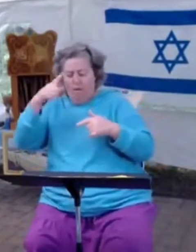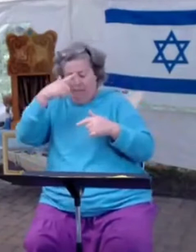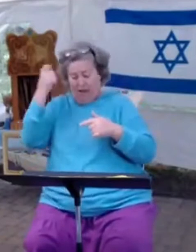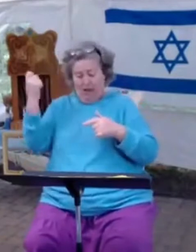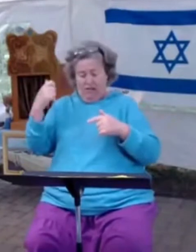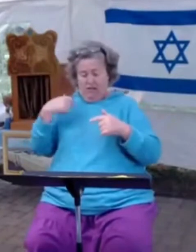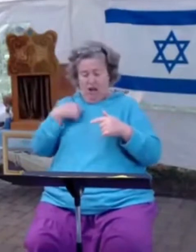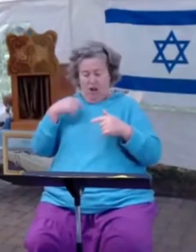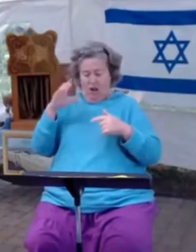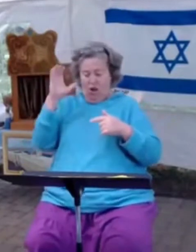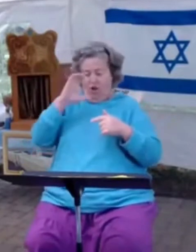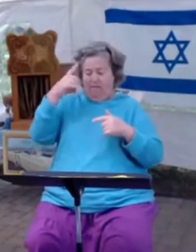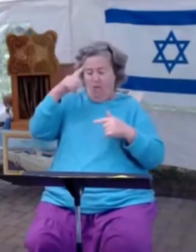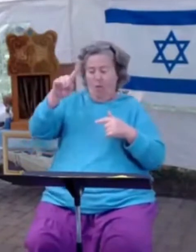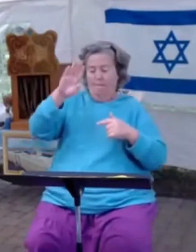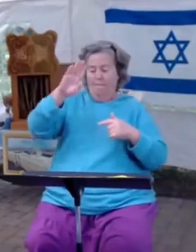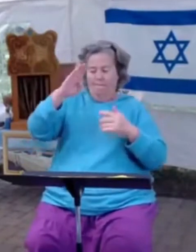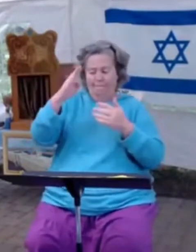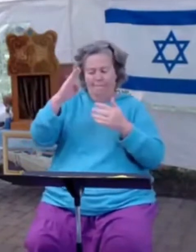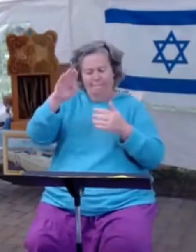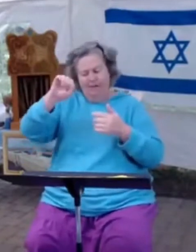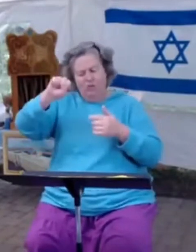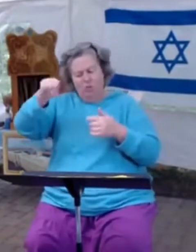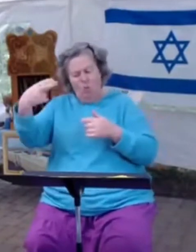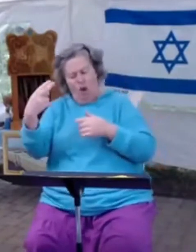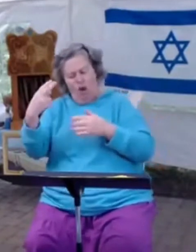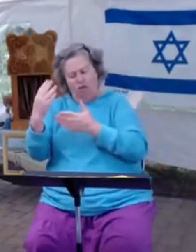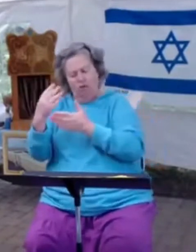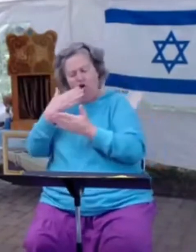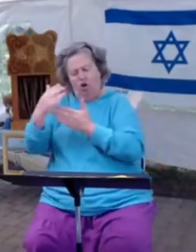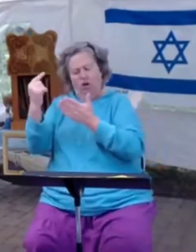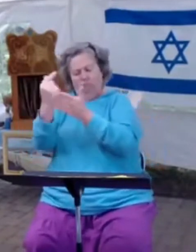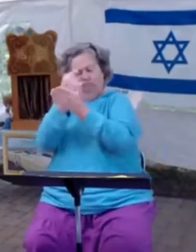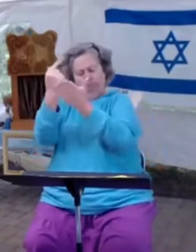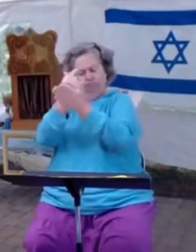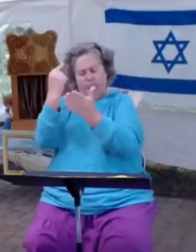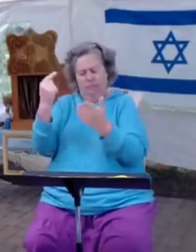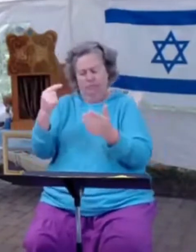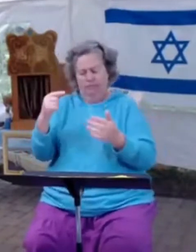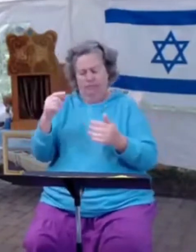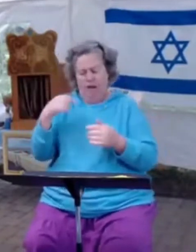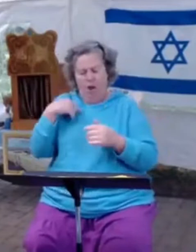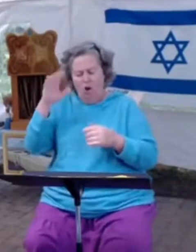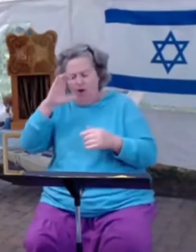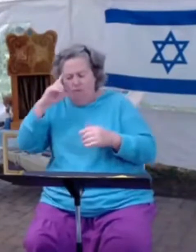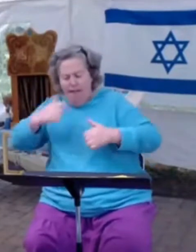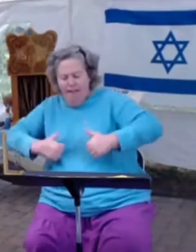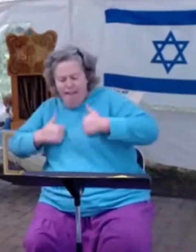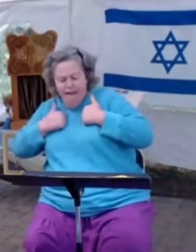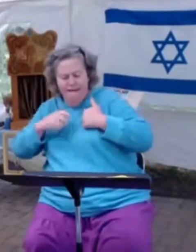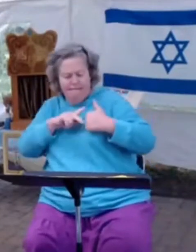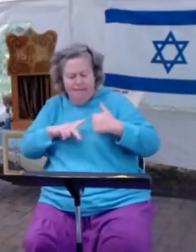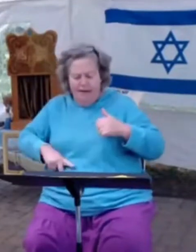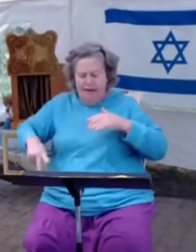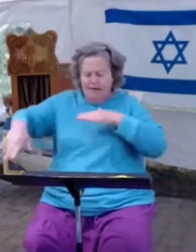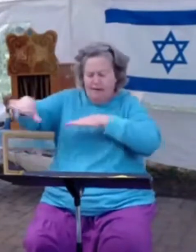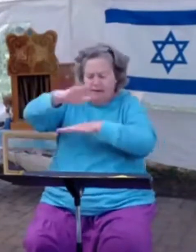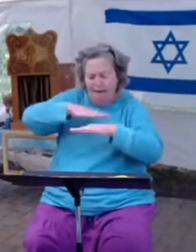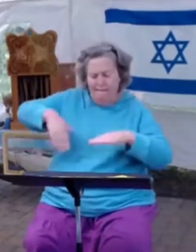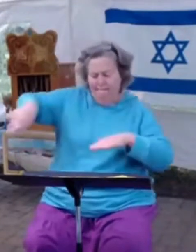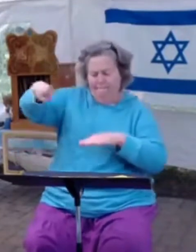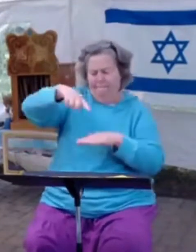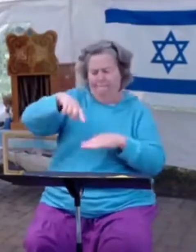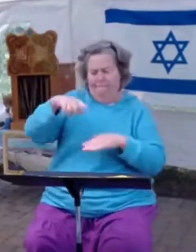in its mission to proclaim the good news as it was then. Never again. Under heavy persecution, the body of